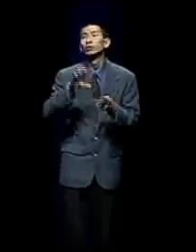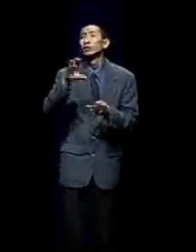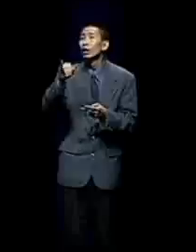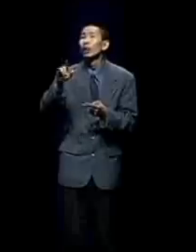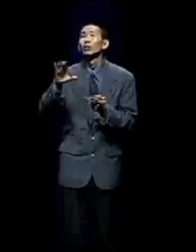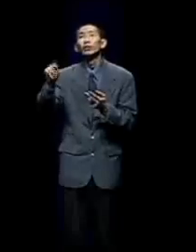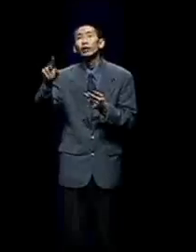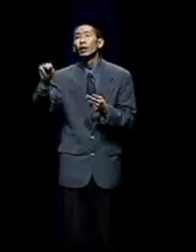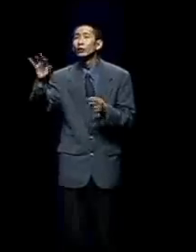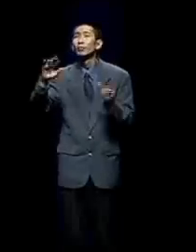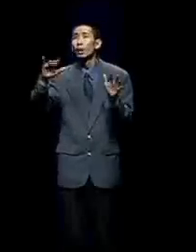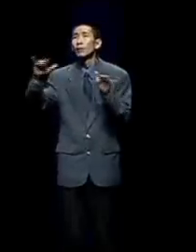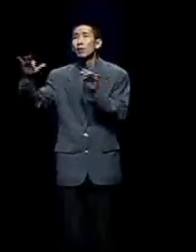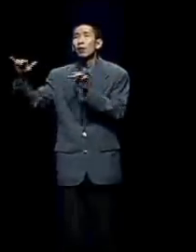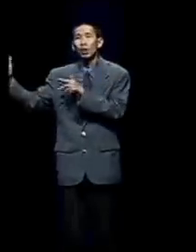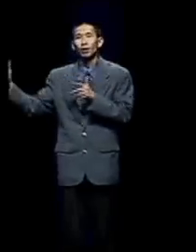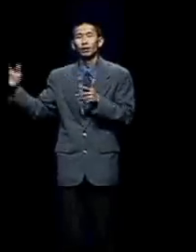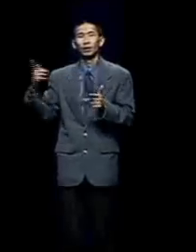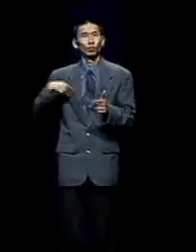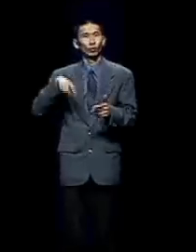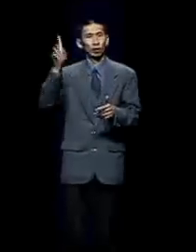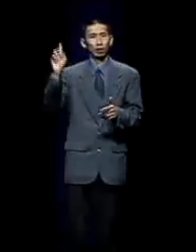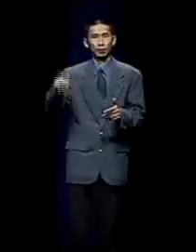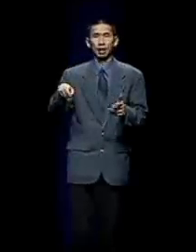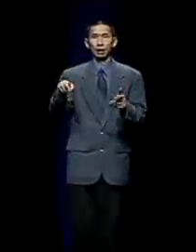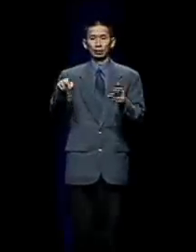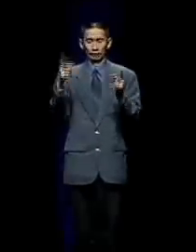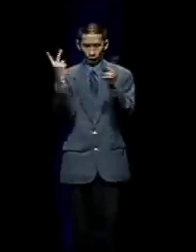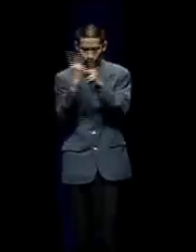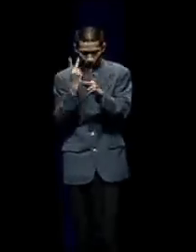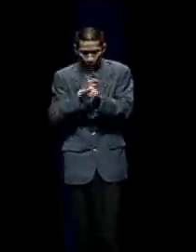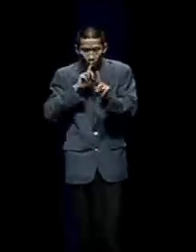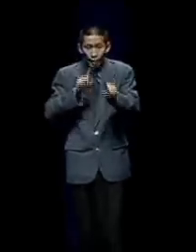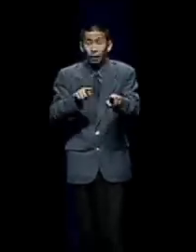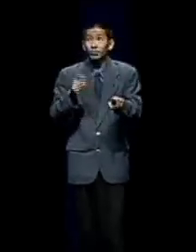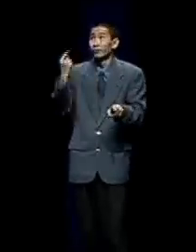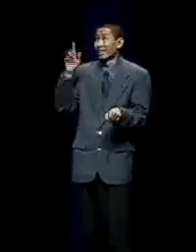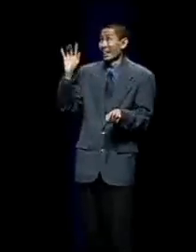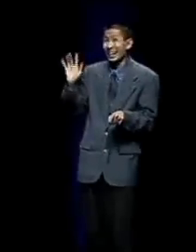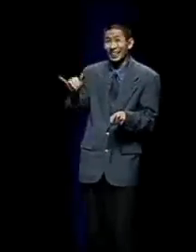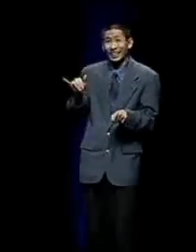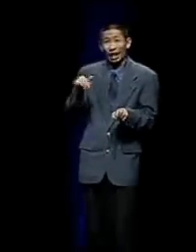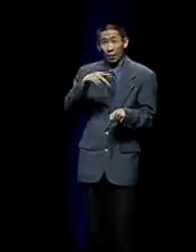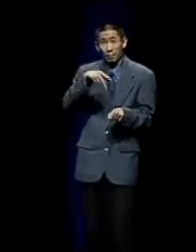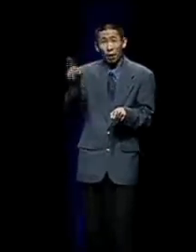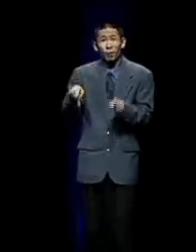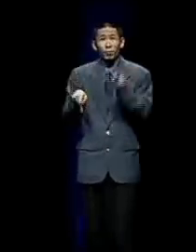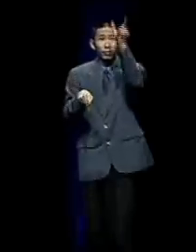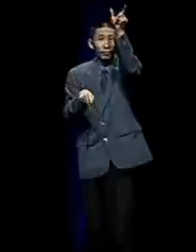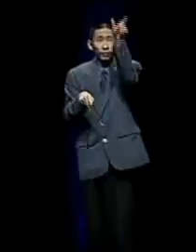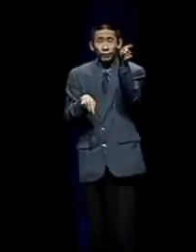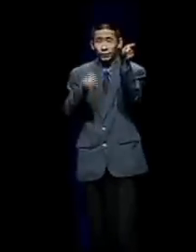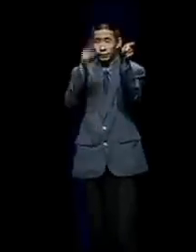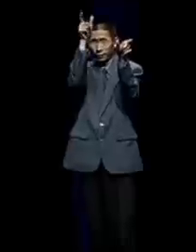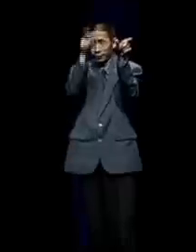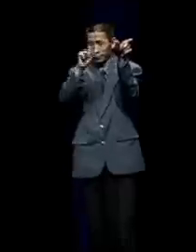we have to address it. It's not on the flow chart of the schedule because it's a little bit down the road. But the idea is,